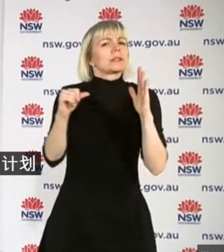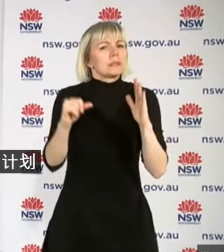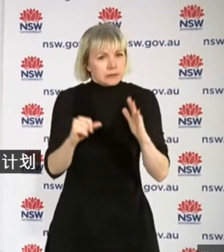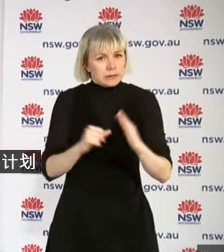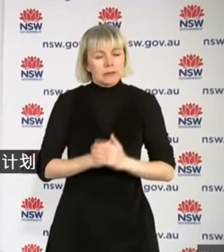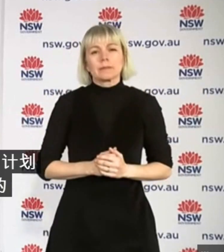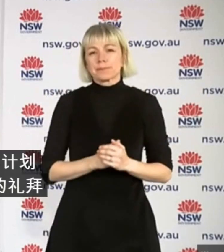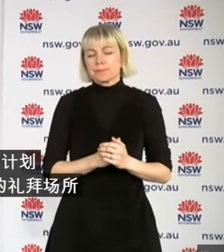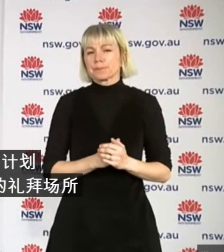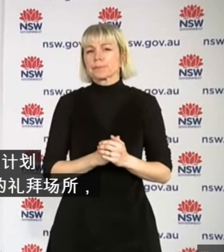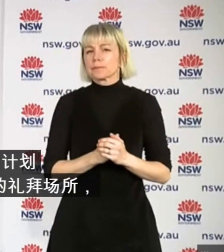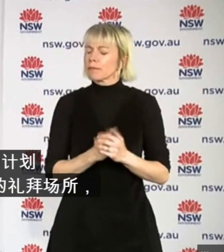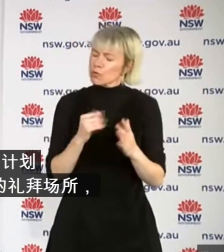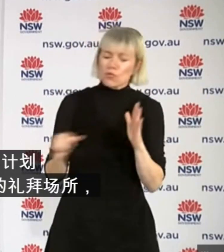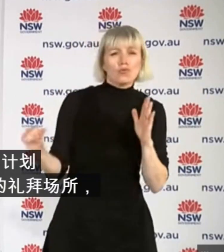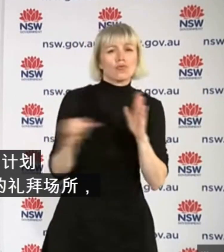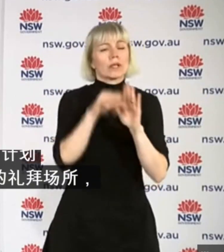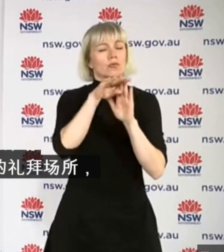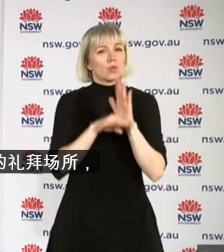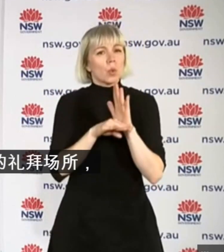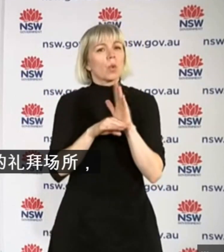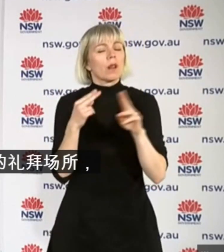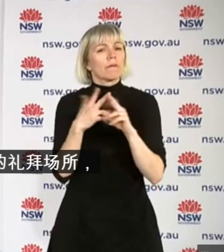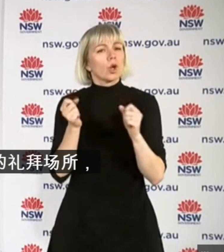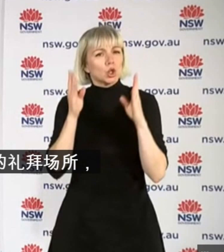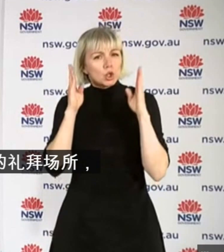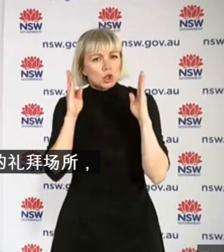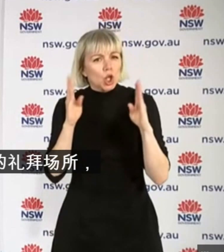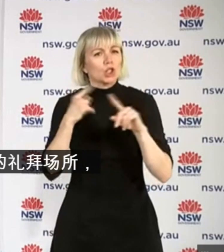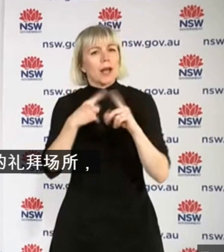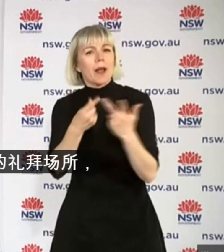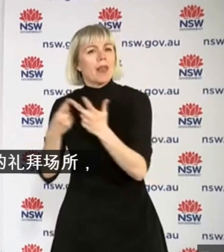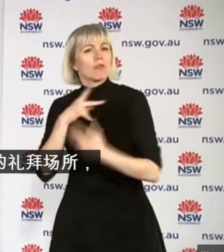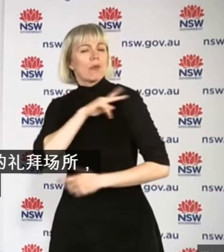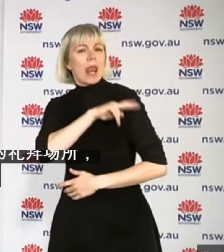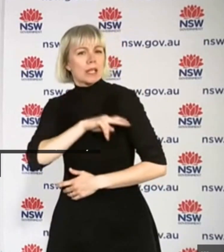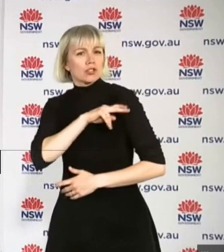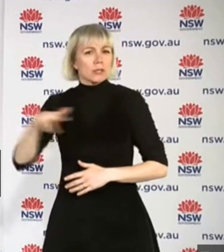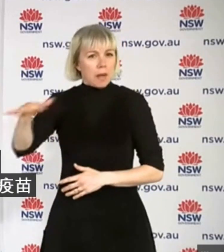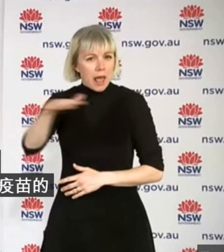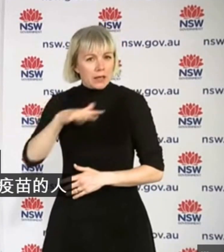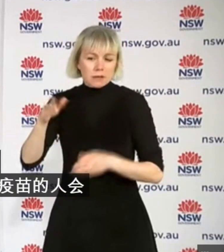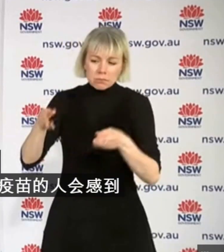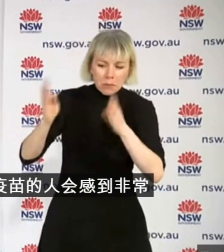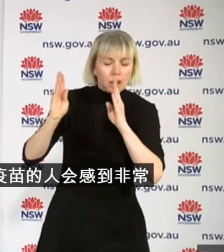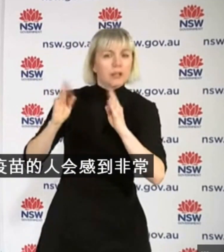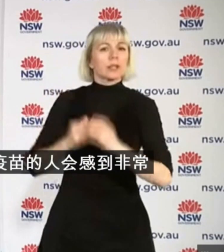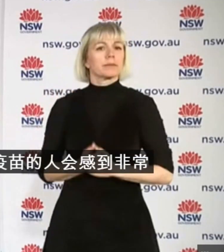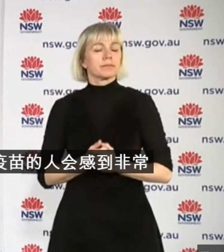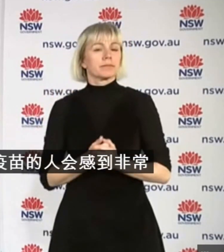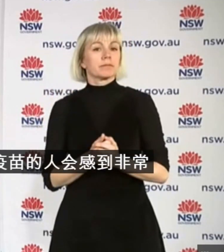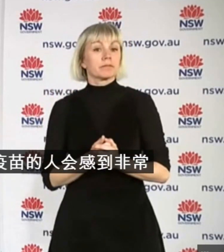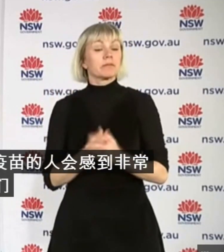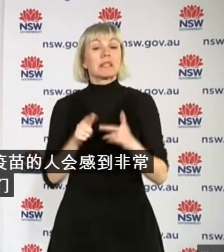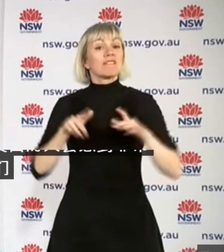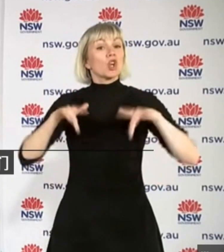At 80% double dose for places of worship, but that is the one exception, and the unvaccinated, I think, will feel very disappointed